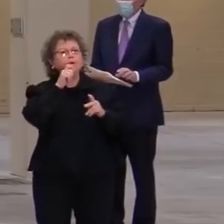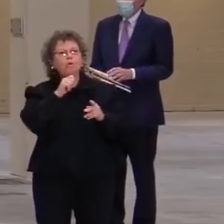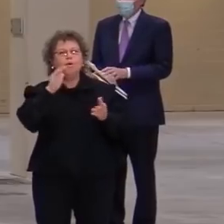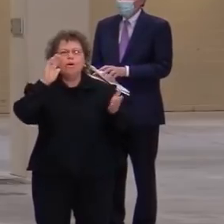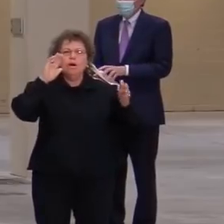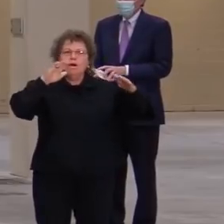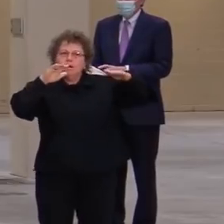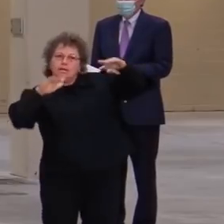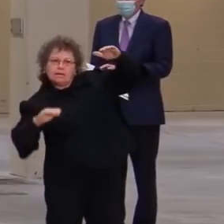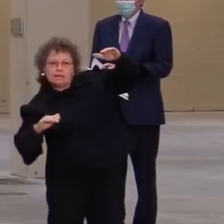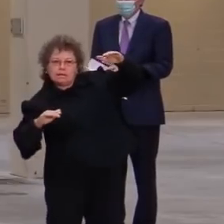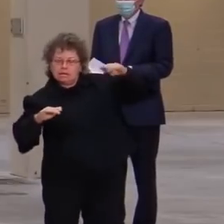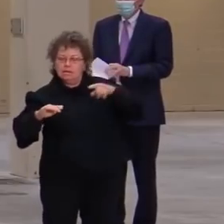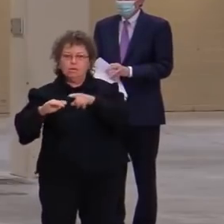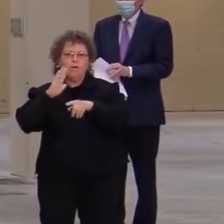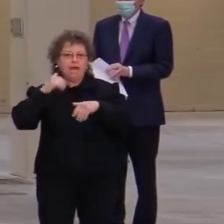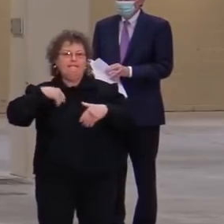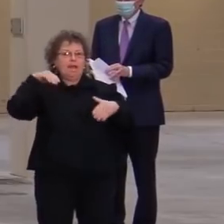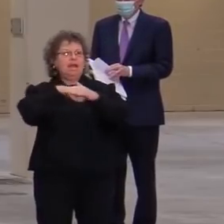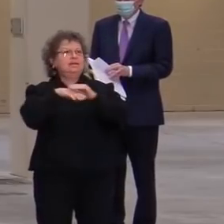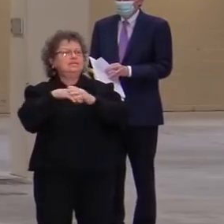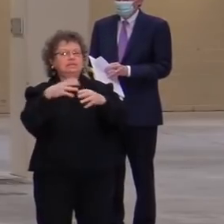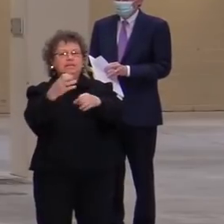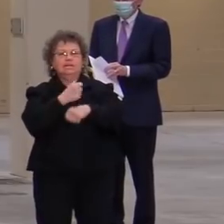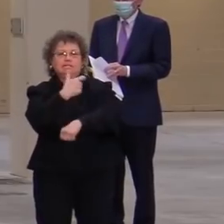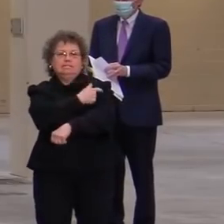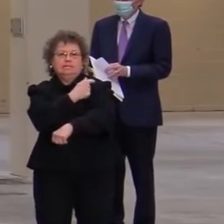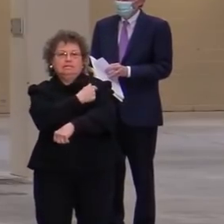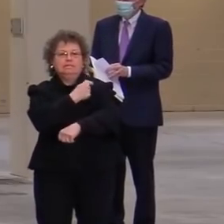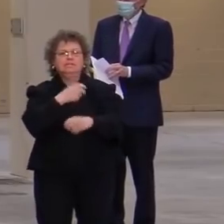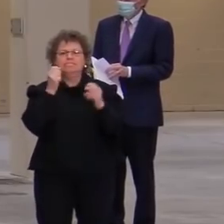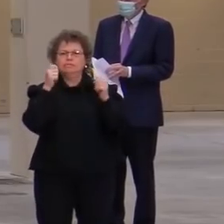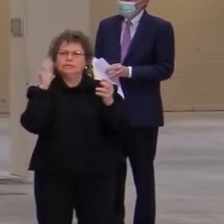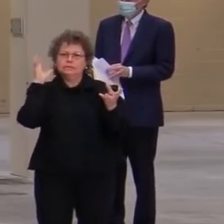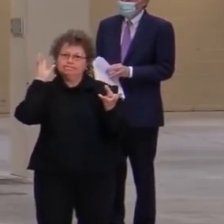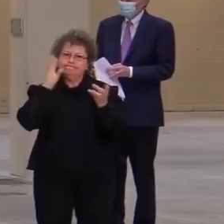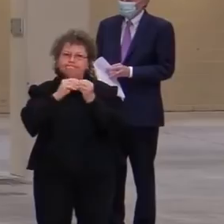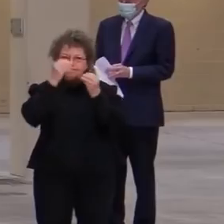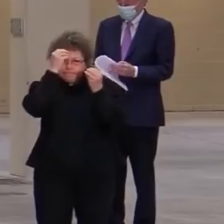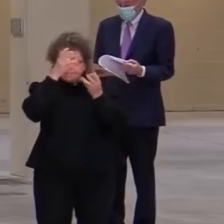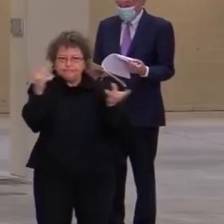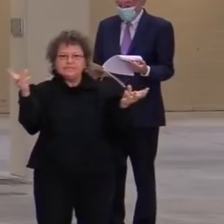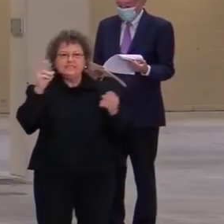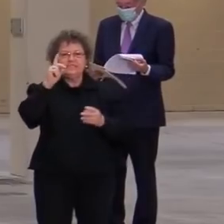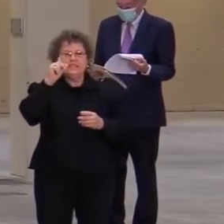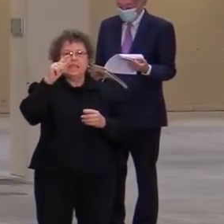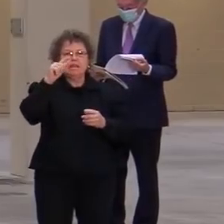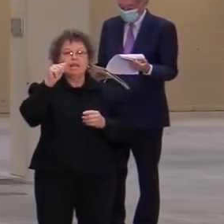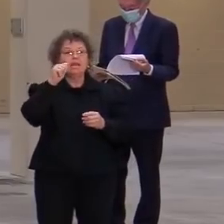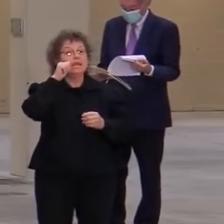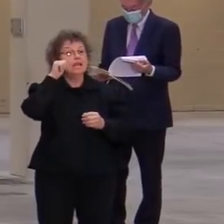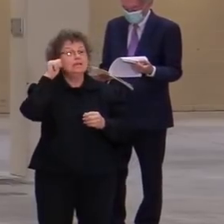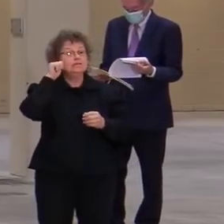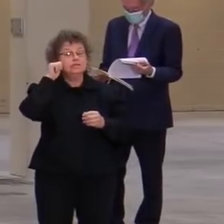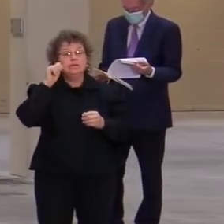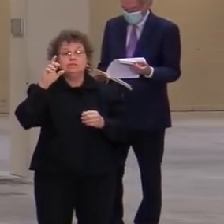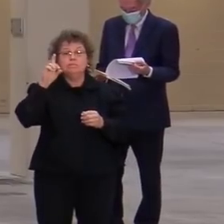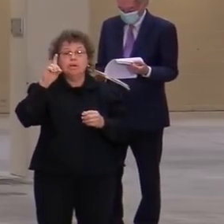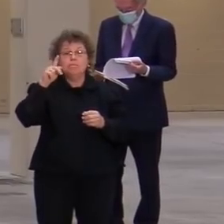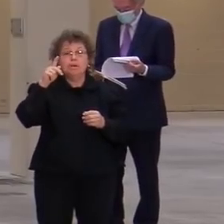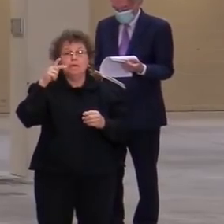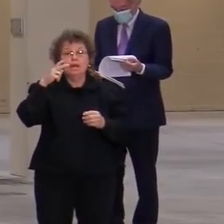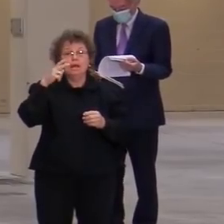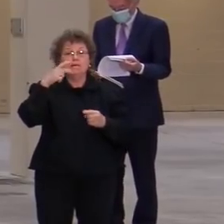communities here in the Commonwealth. I want to give a quick update on the Commonwealth's COVID data. Yesterday, the Department of Public